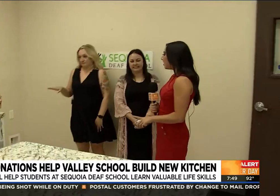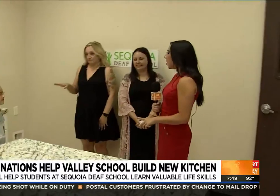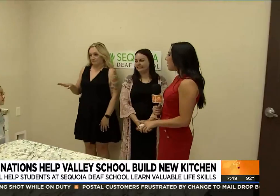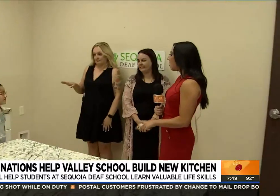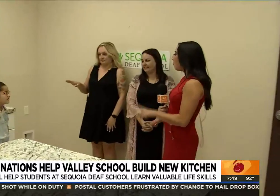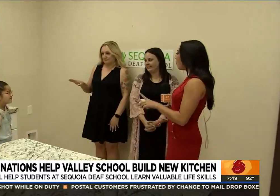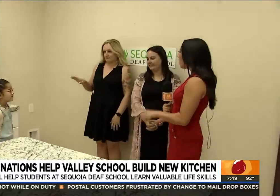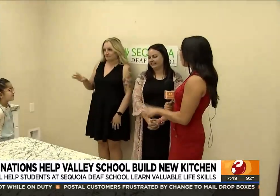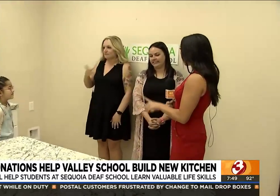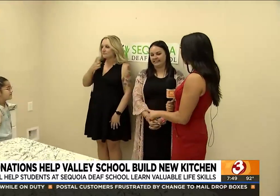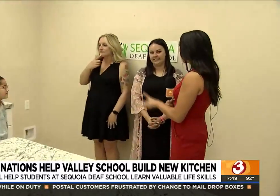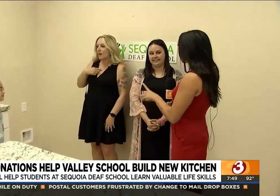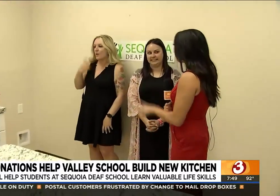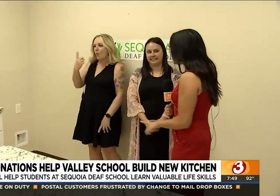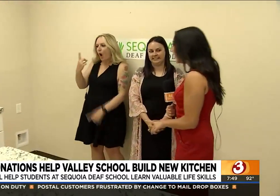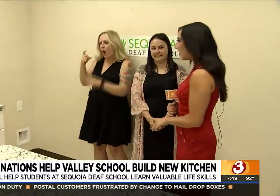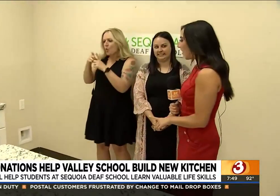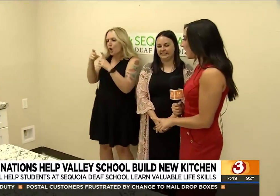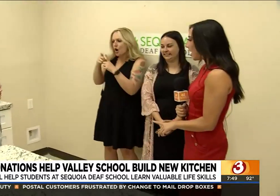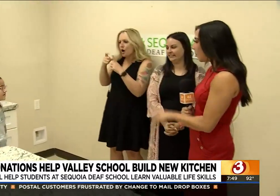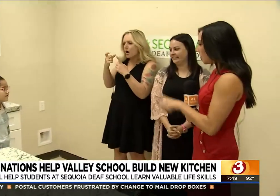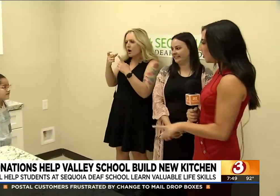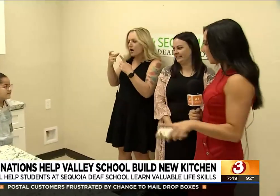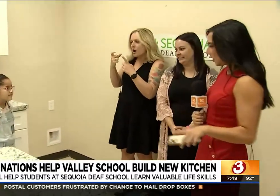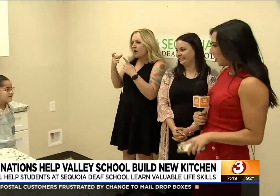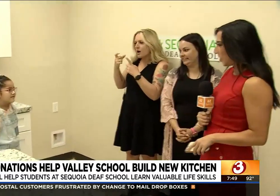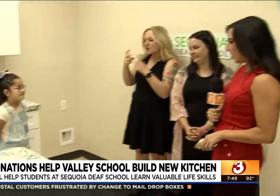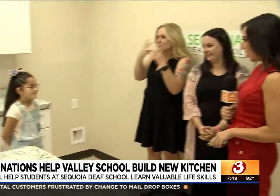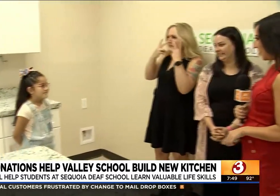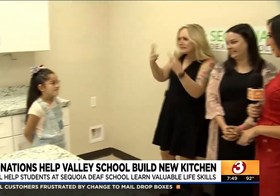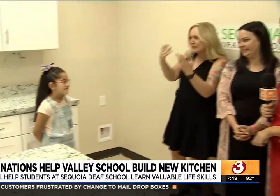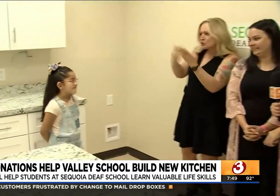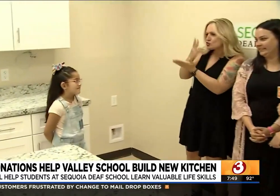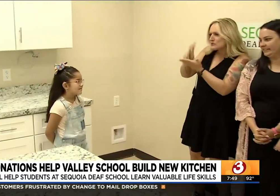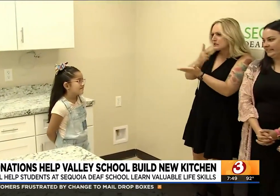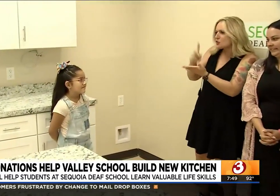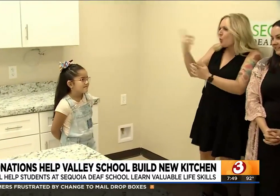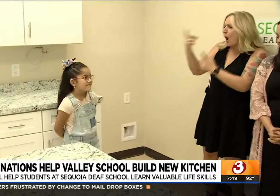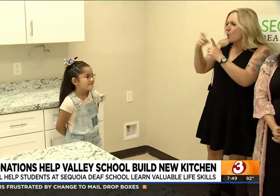guys, tell me one word that you're feeling right now when you see this new kitchen.